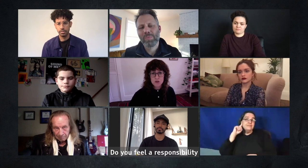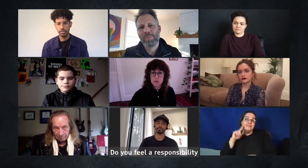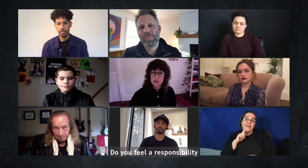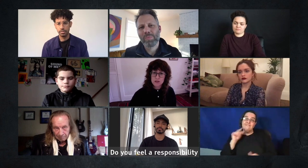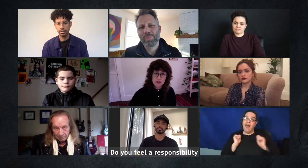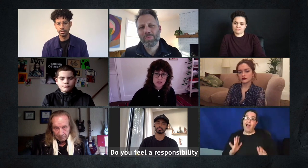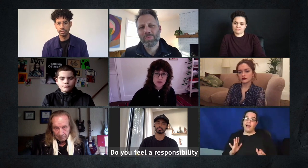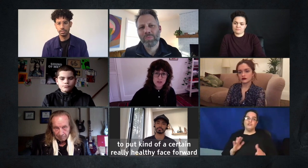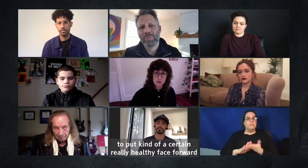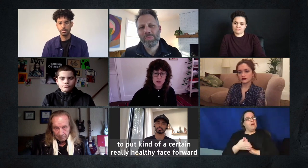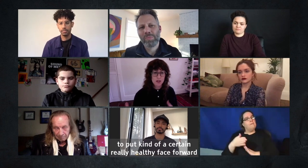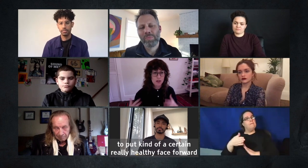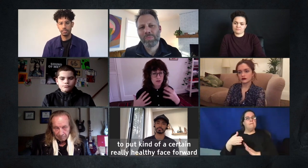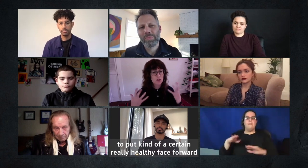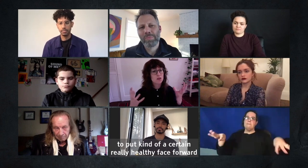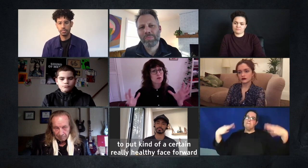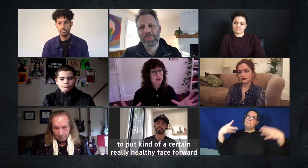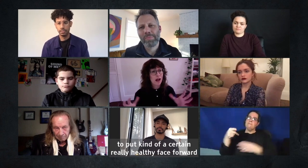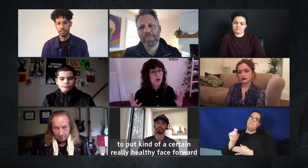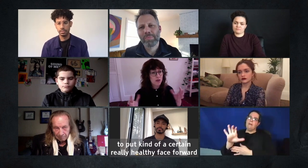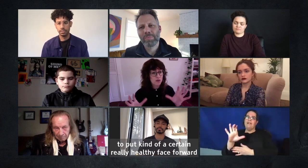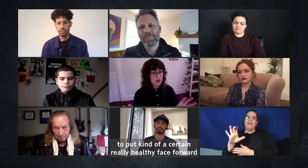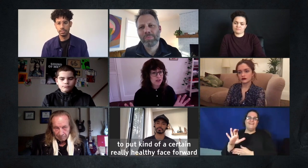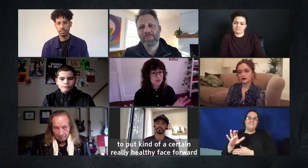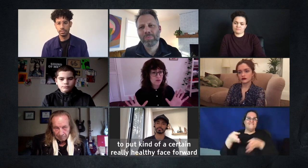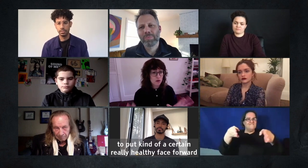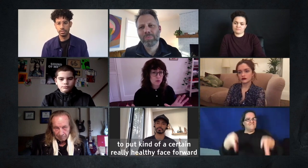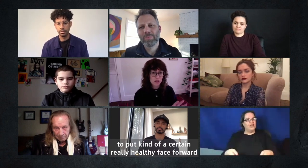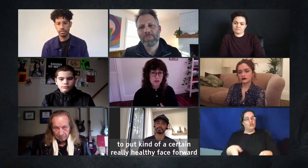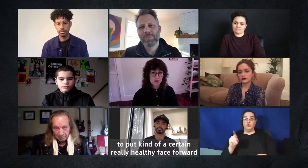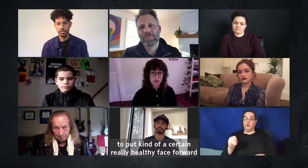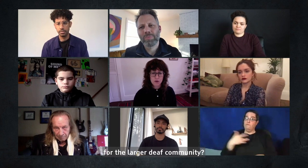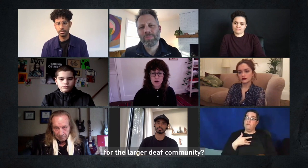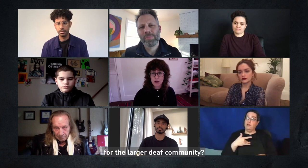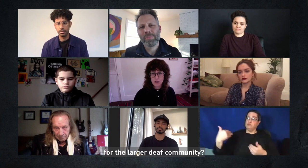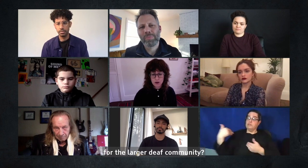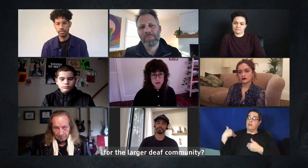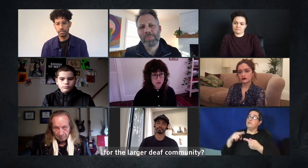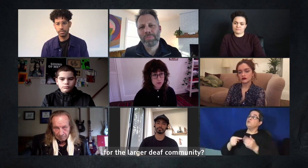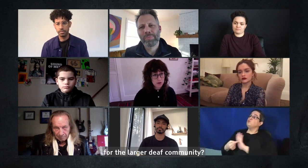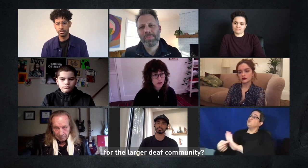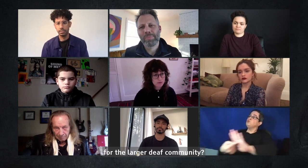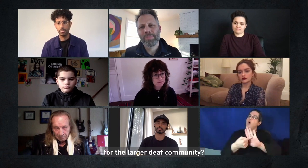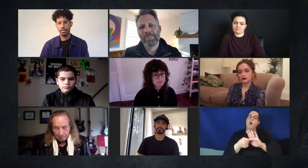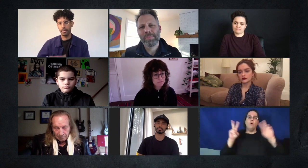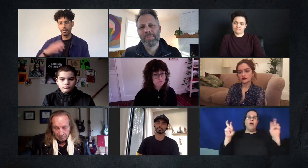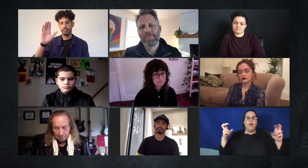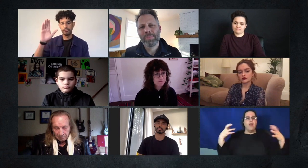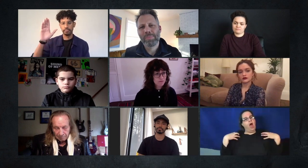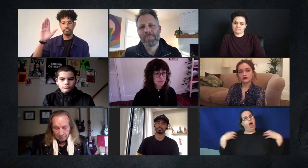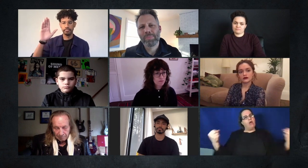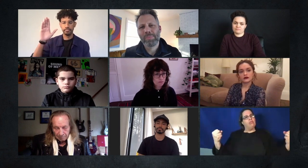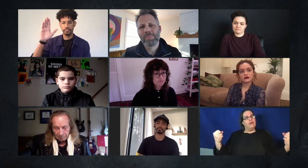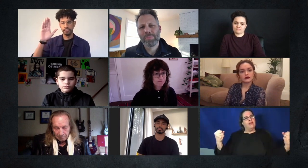a responsibility to put kind of a certain really healthy face forward for the larger deaf community.